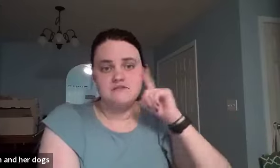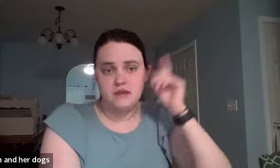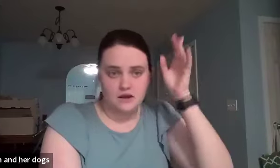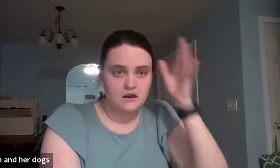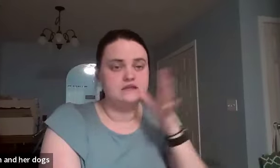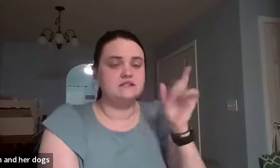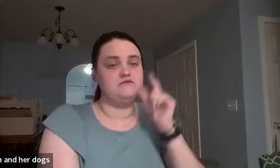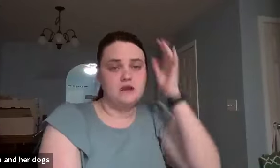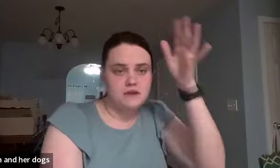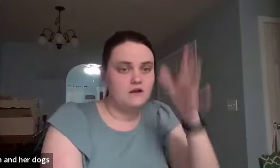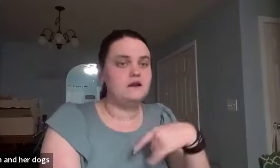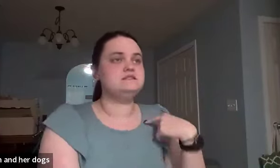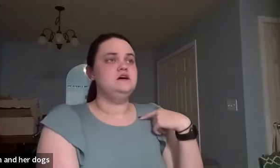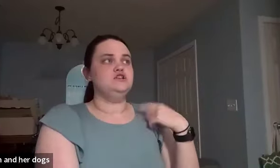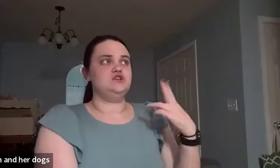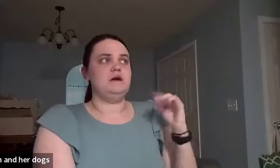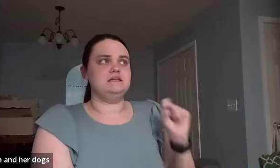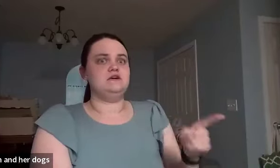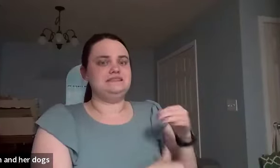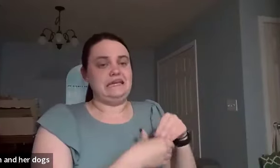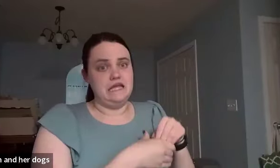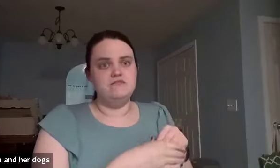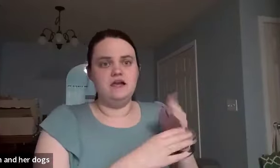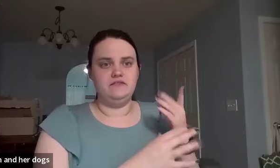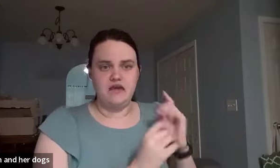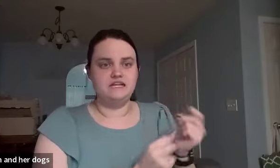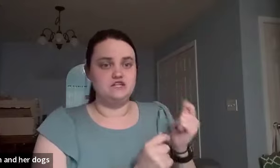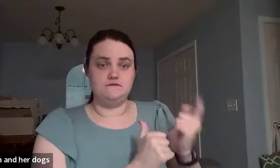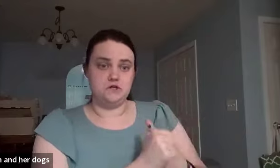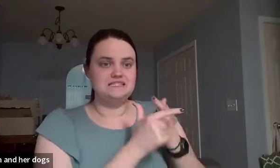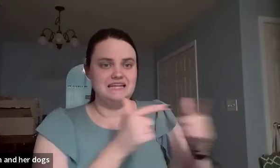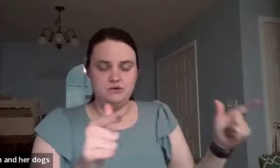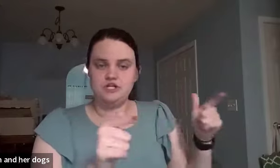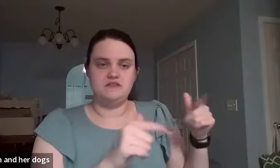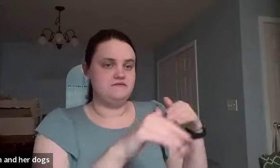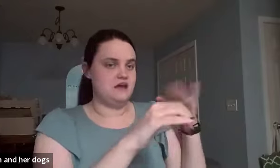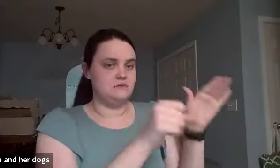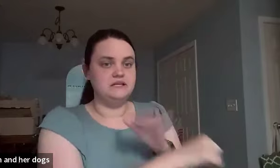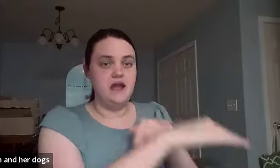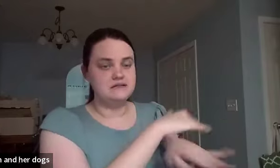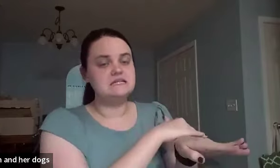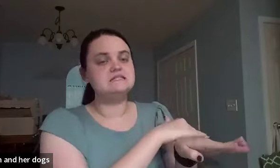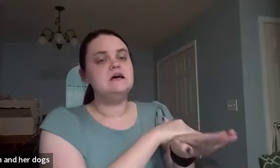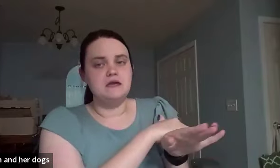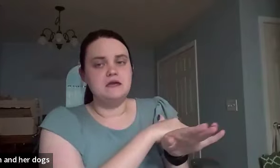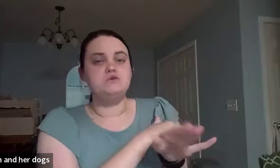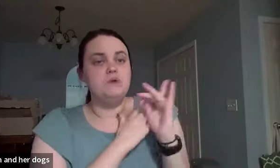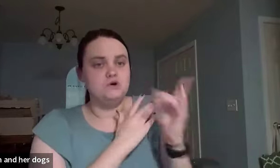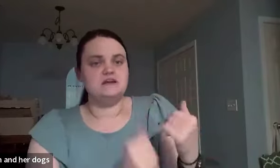deaf parents, deaf grandparents, so ASL is like that is their first language and they've had complete access, they will most